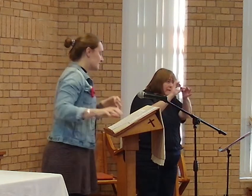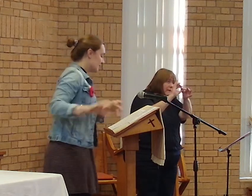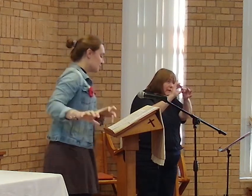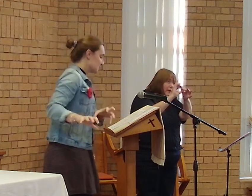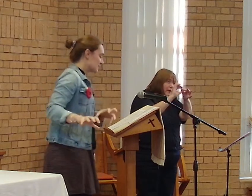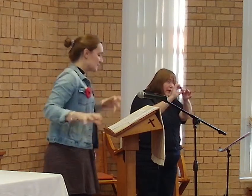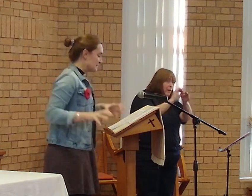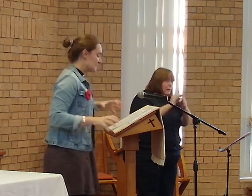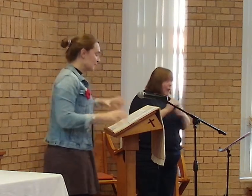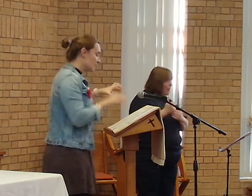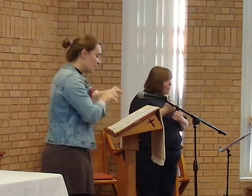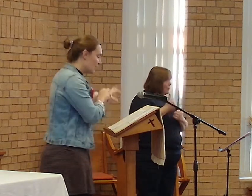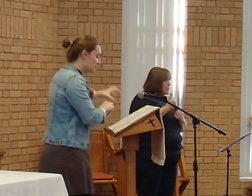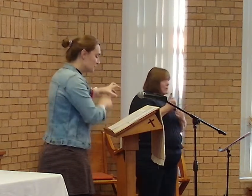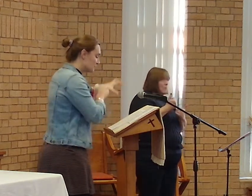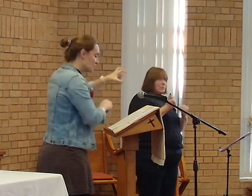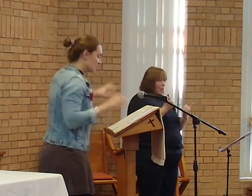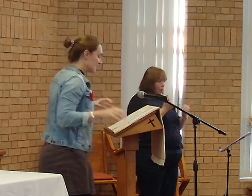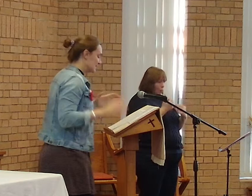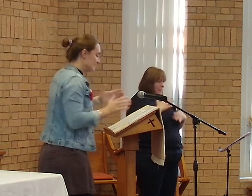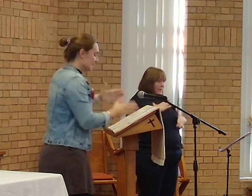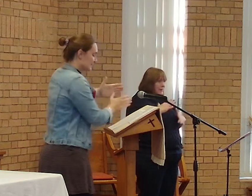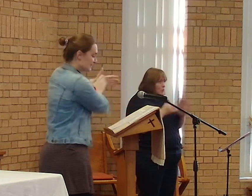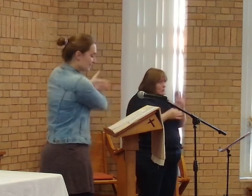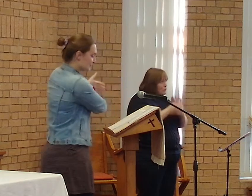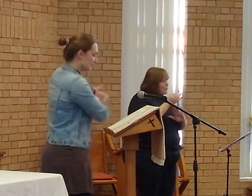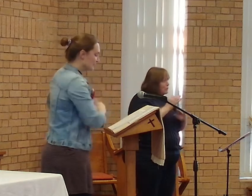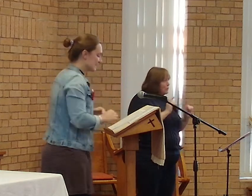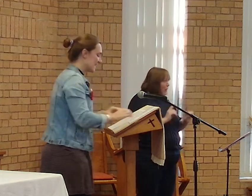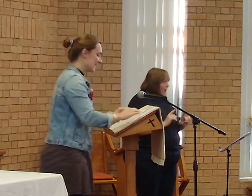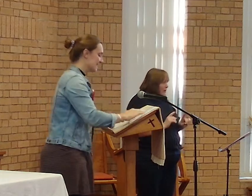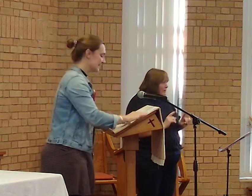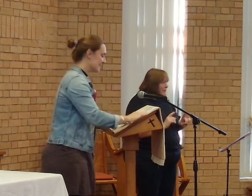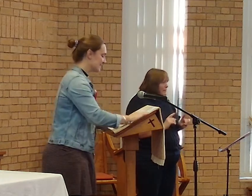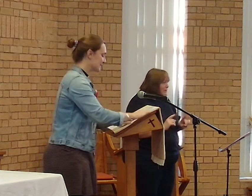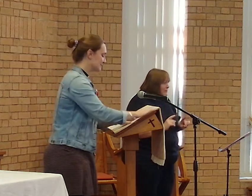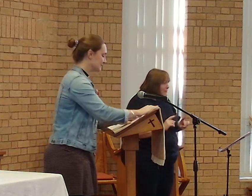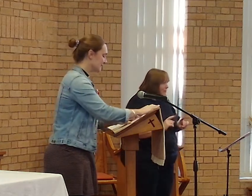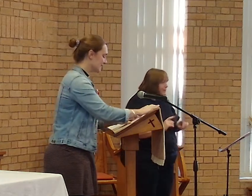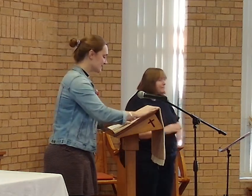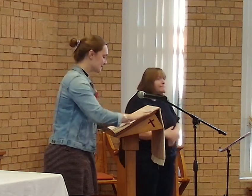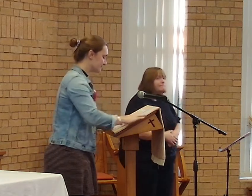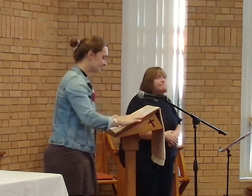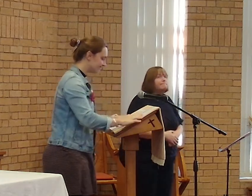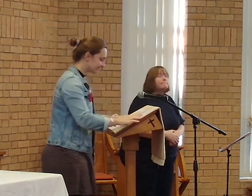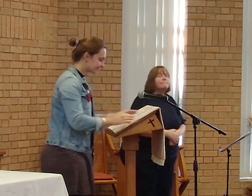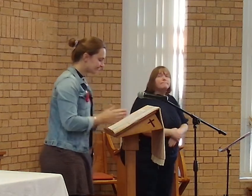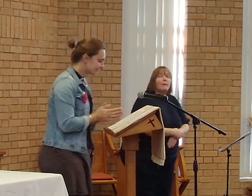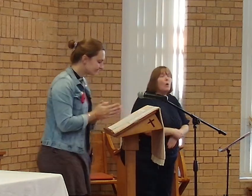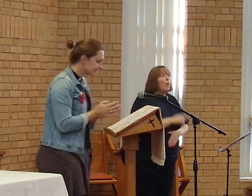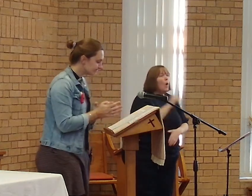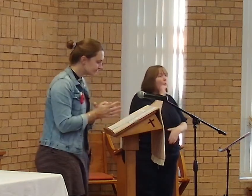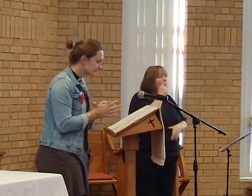That was last week's sermon, but hopefully we'll touch on it a little bit as we go through the next couple of weeks.